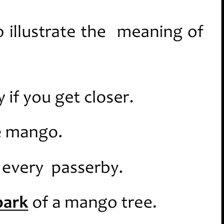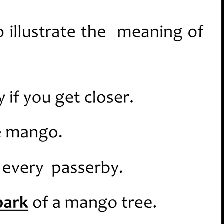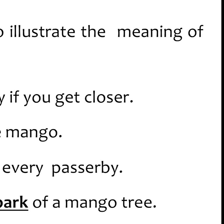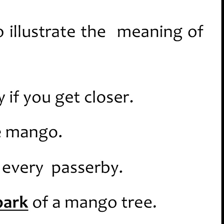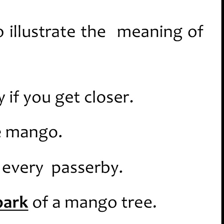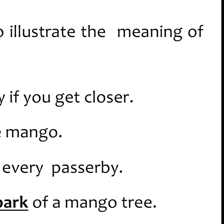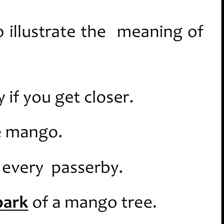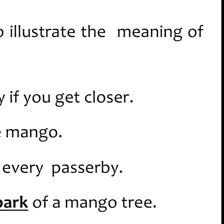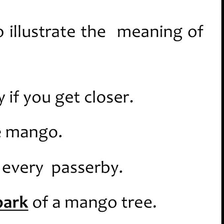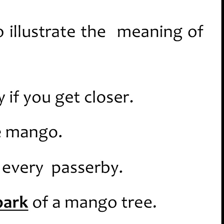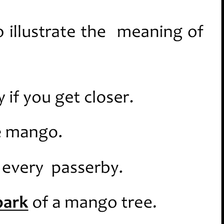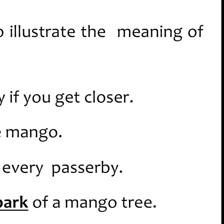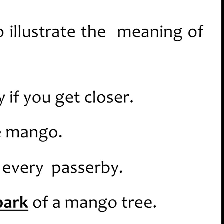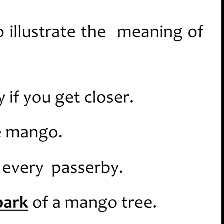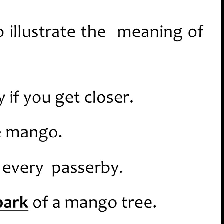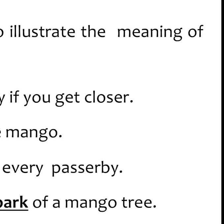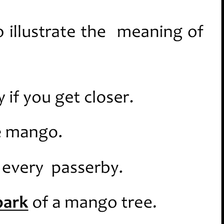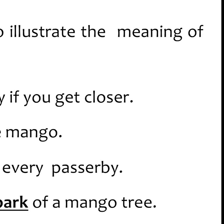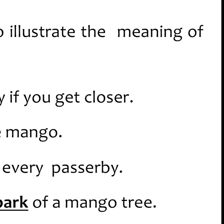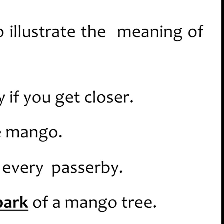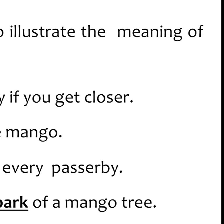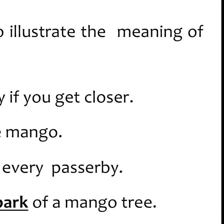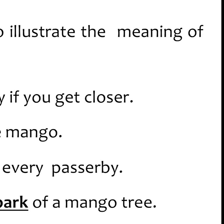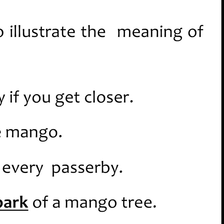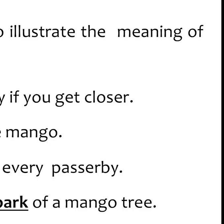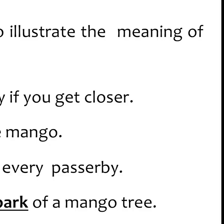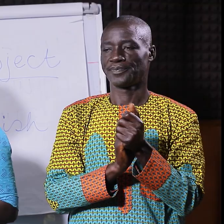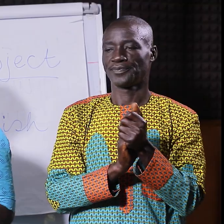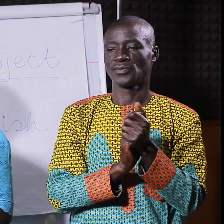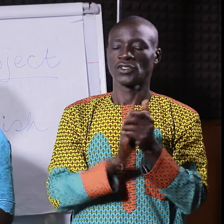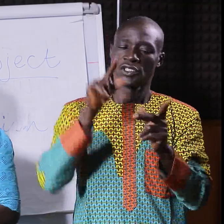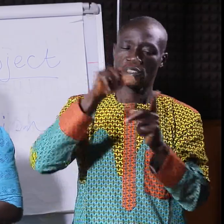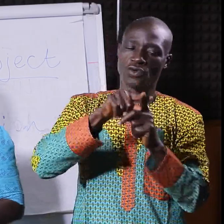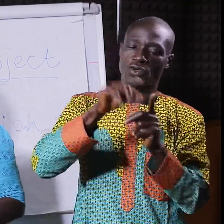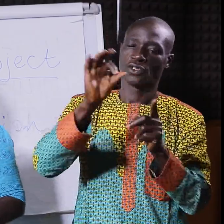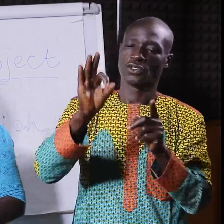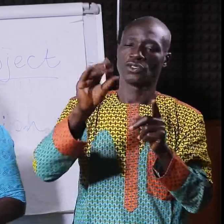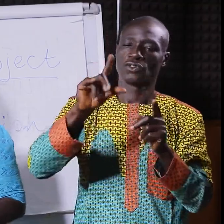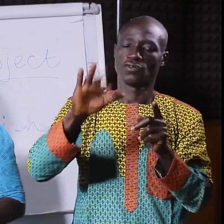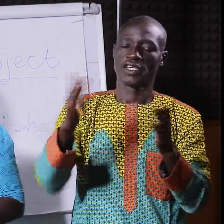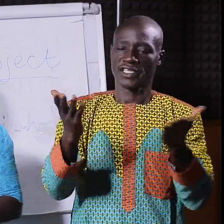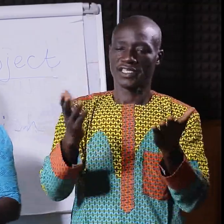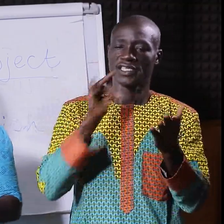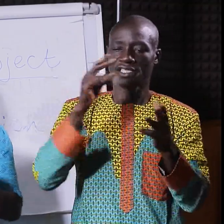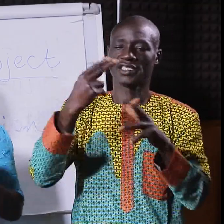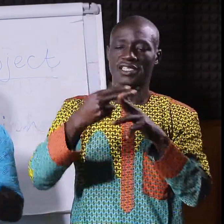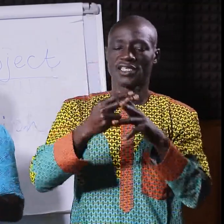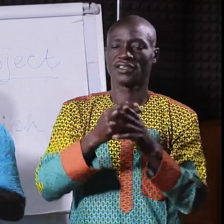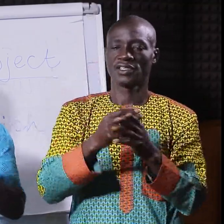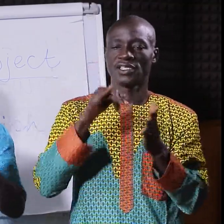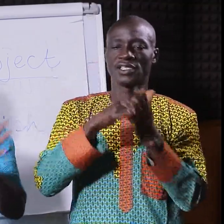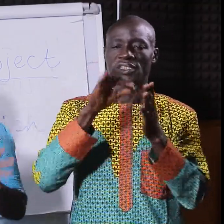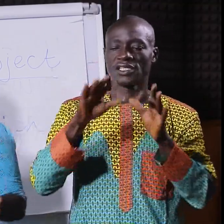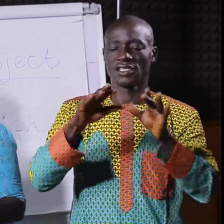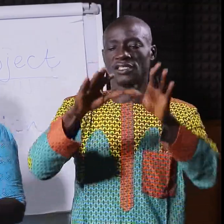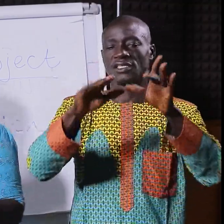the mango. A fly perched on the mango. The word fly here is a noun. It is an insect,